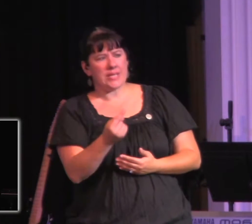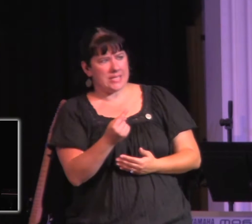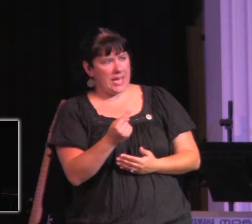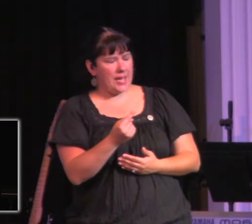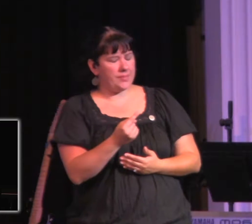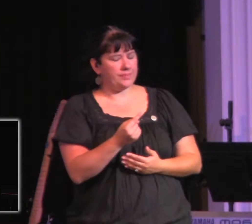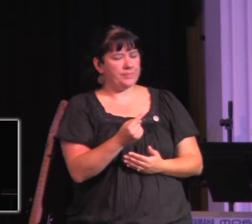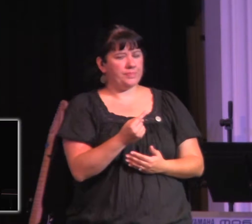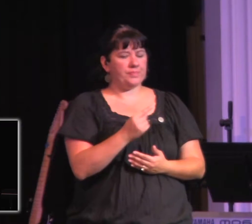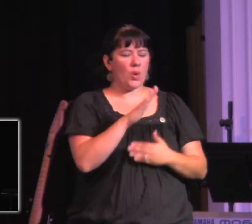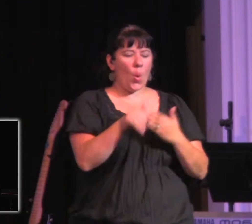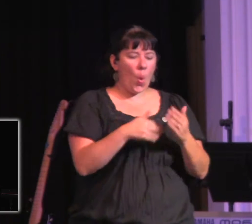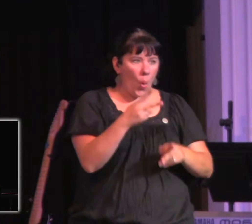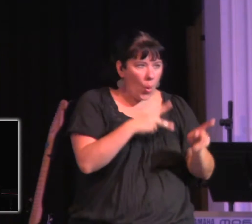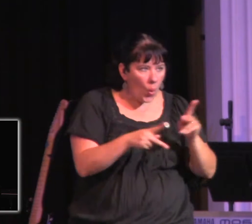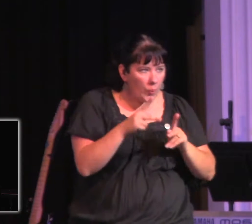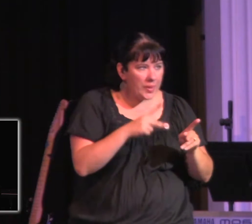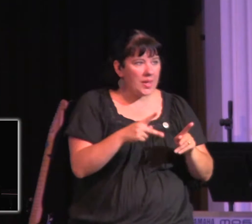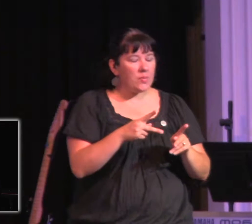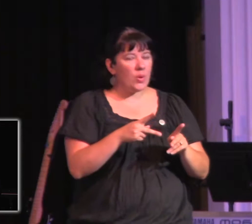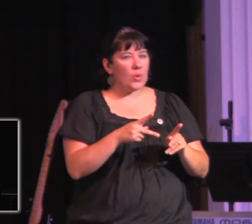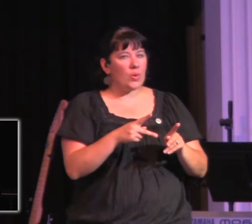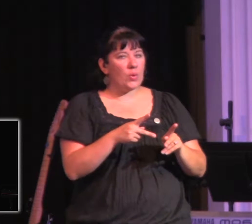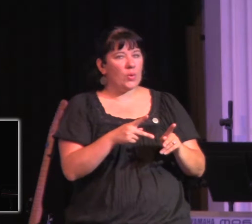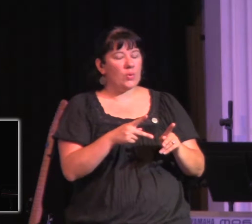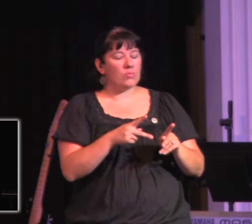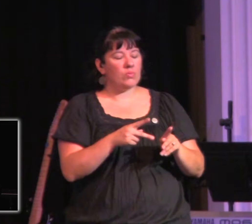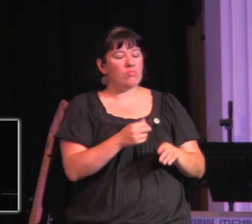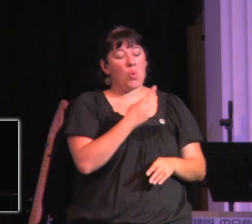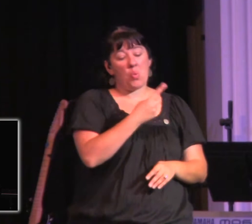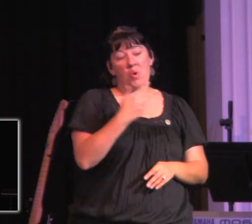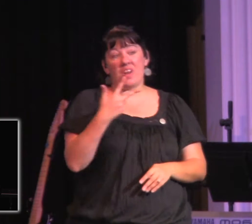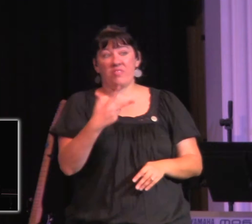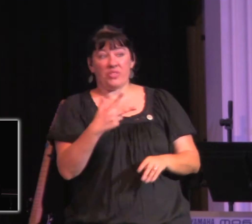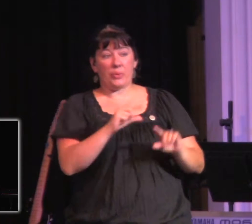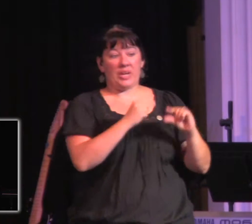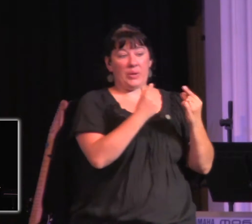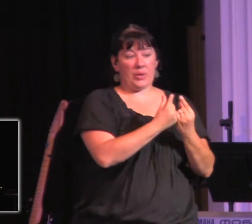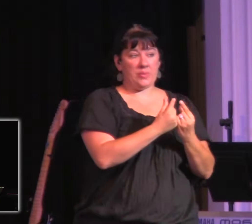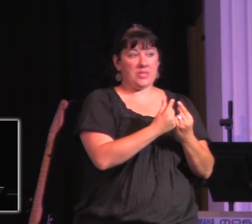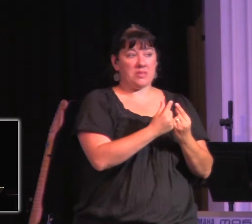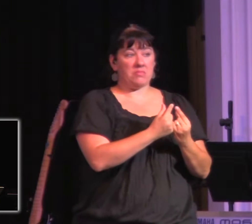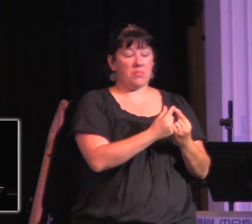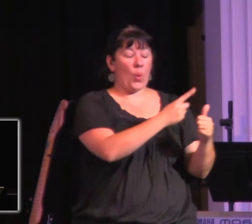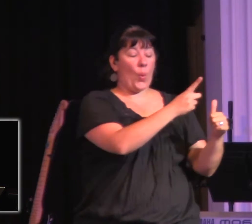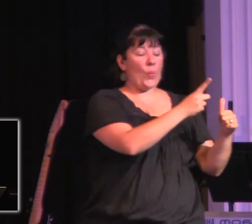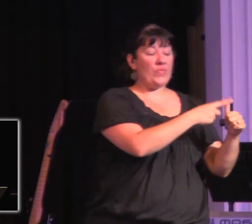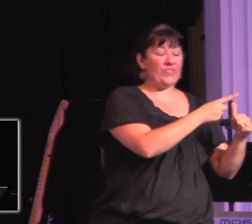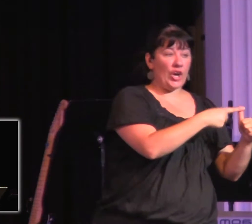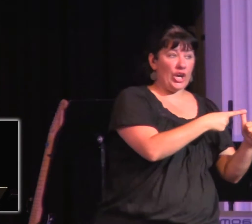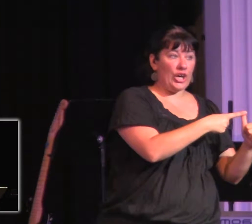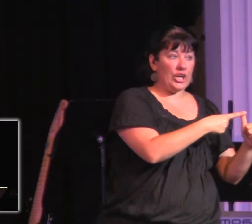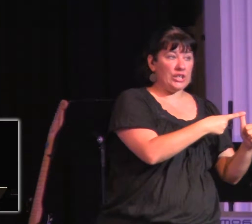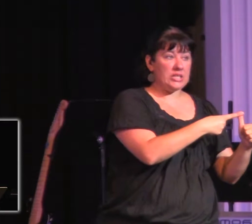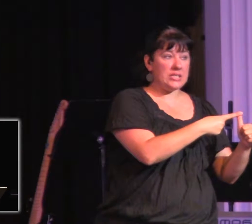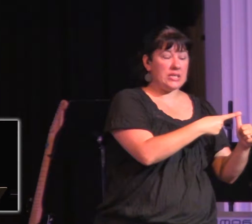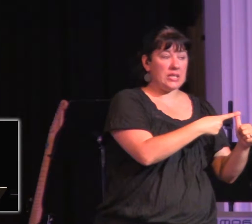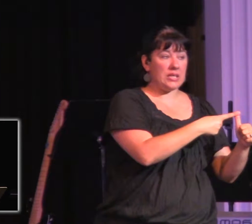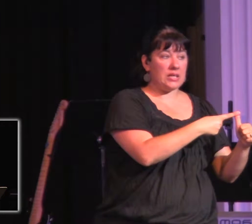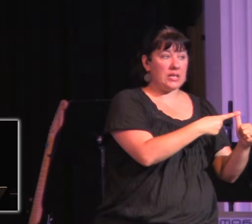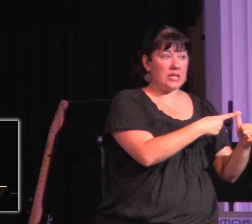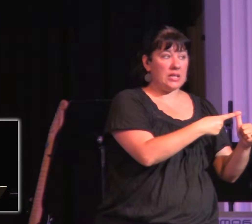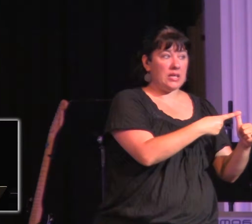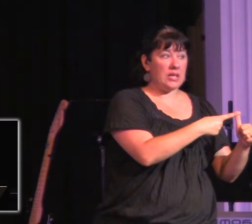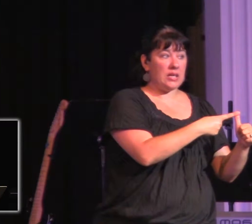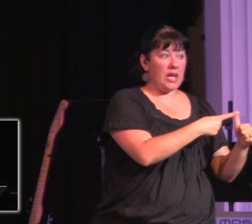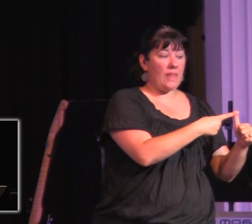right in the middle of a trial or a hard time, or about to go in to a trial or a hard time.